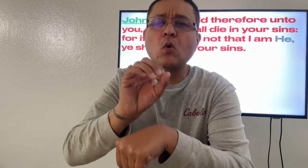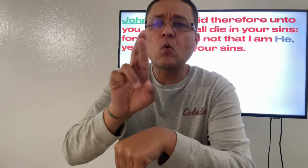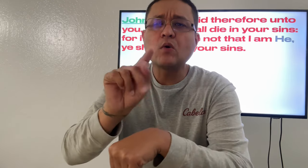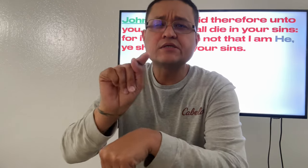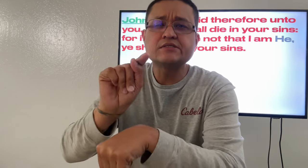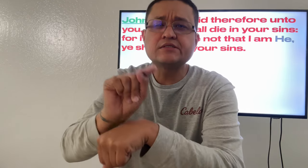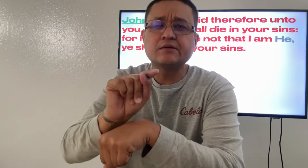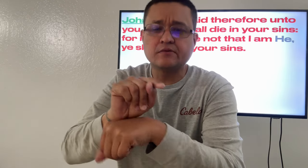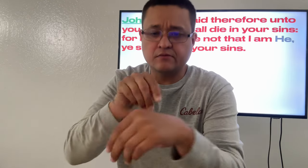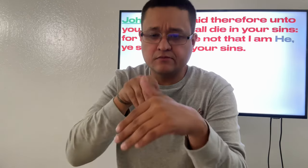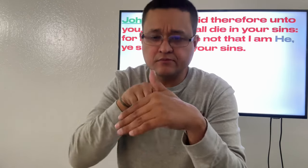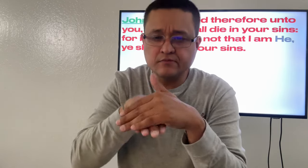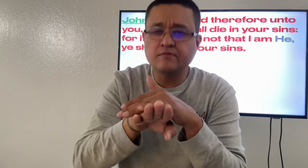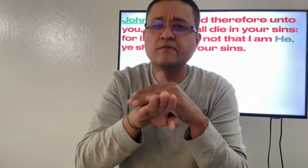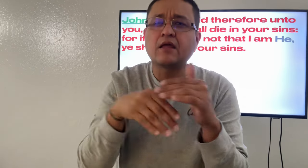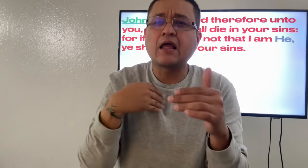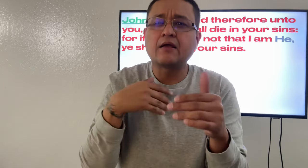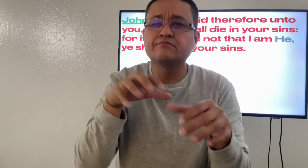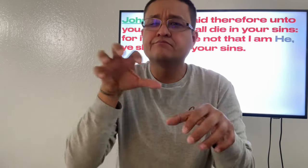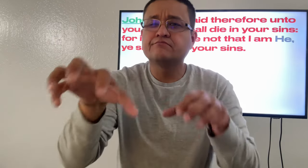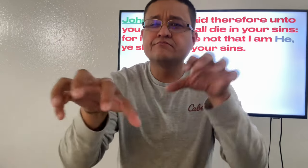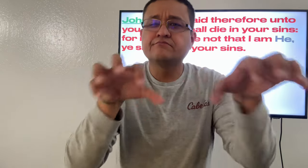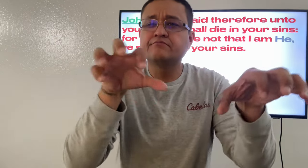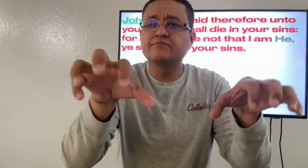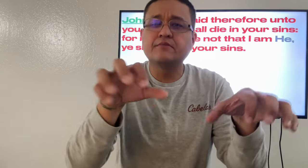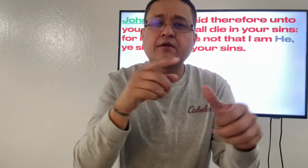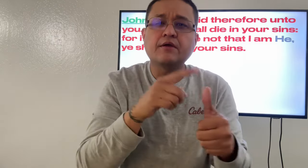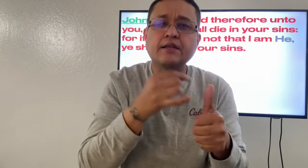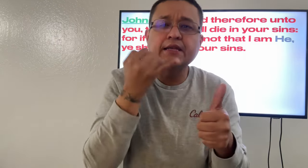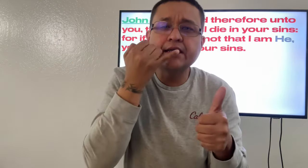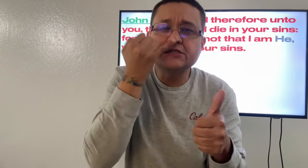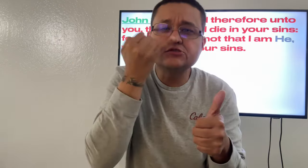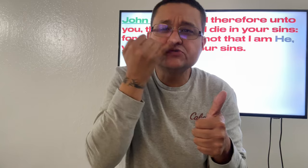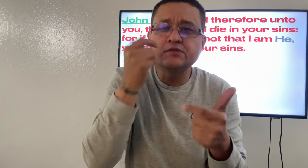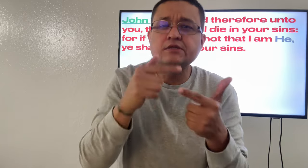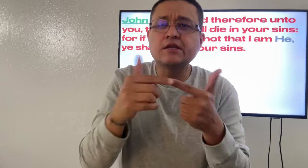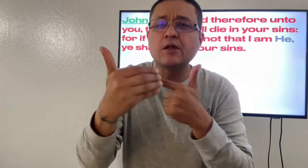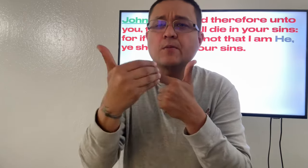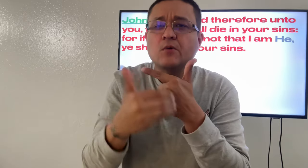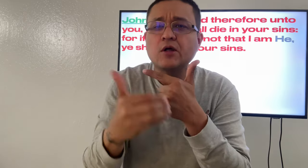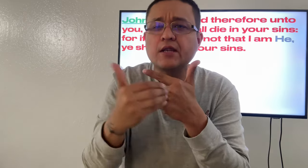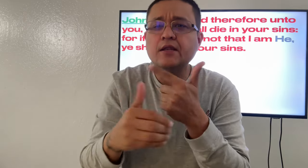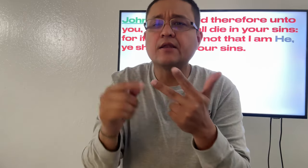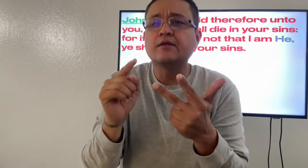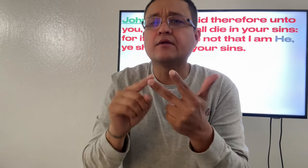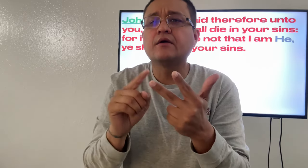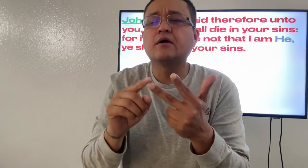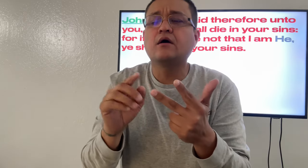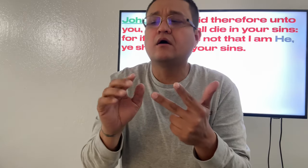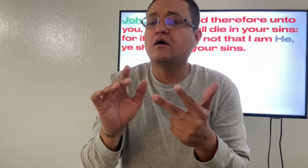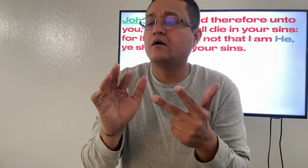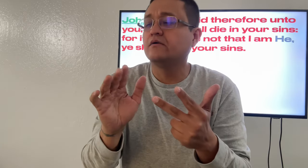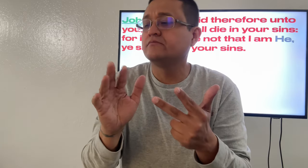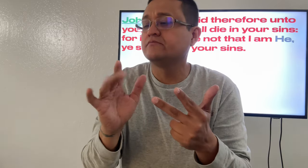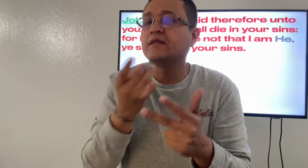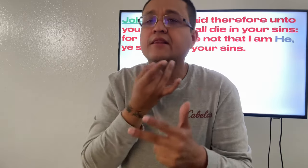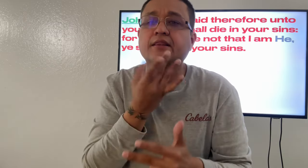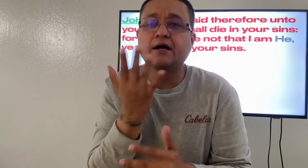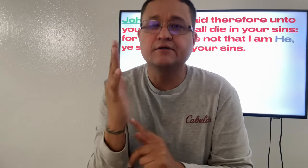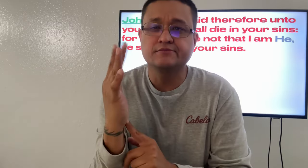The old sacrifices was a big process. They had to kill the sacrifice, then wash their hands before going into the temple. They had incense.